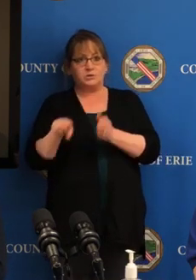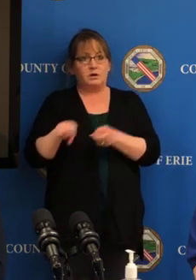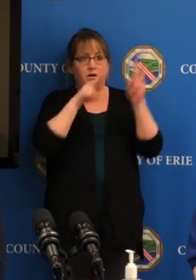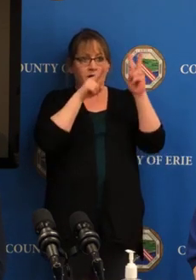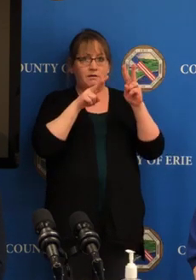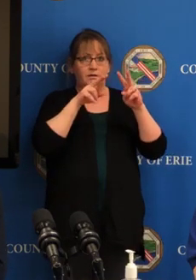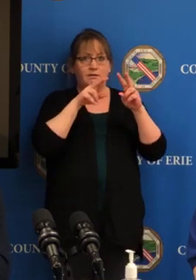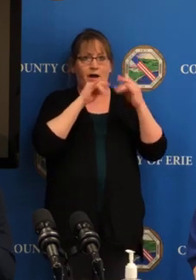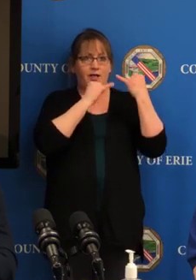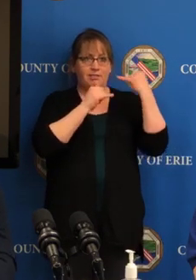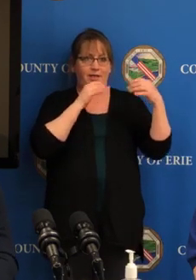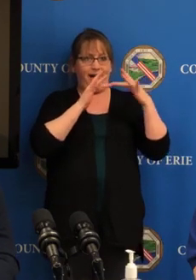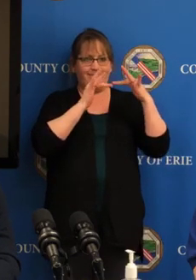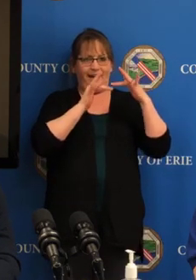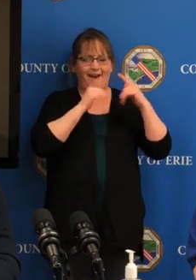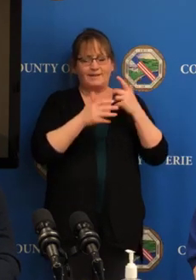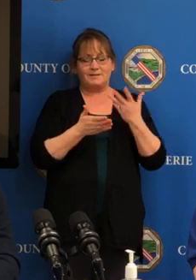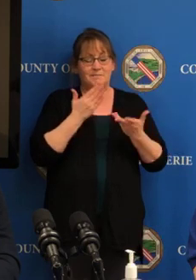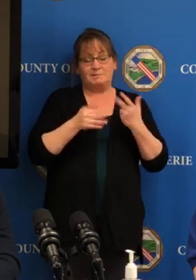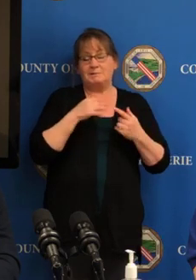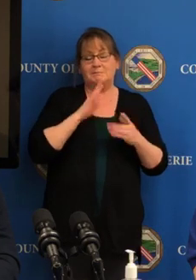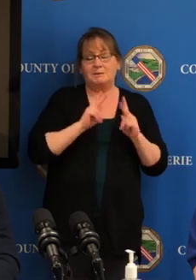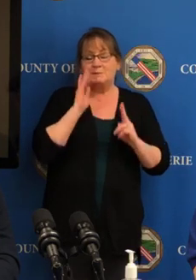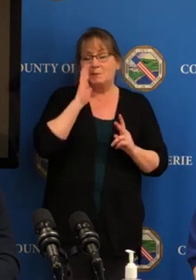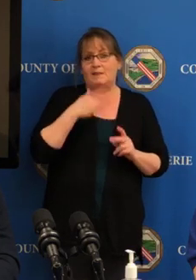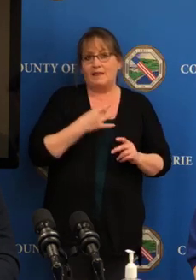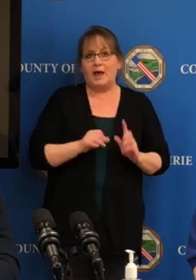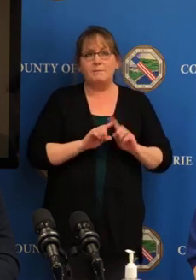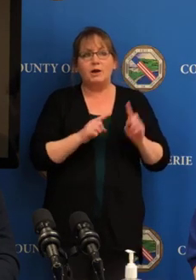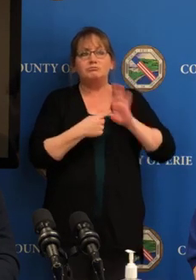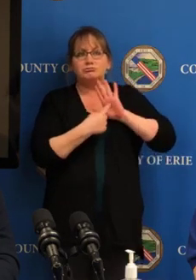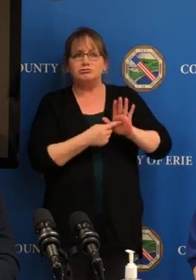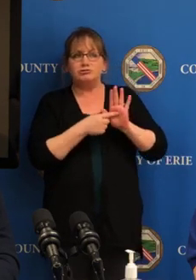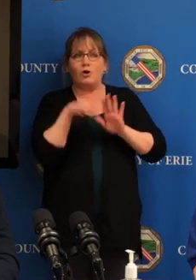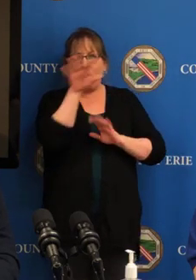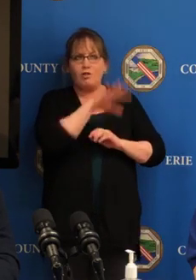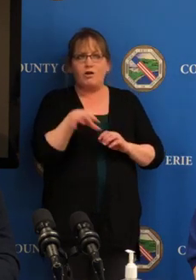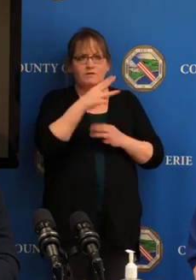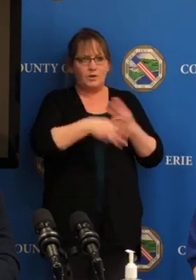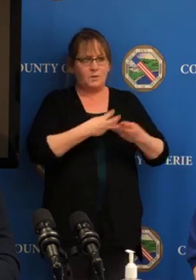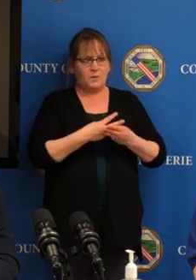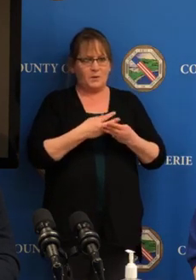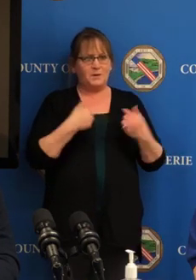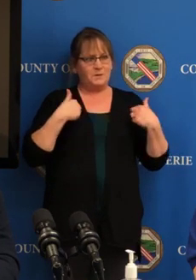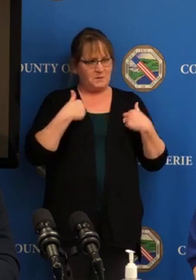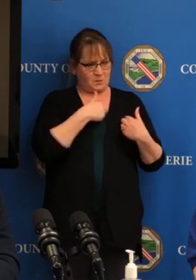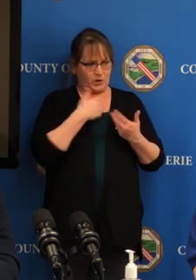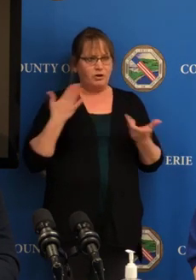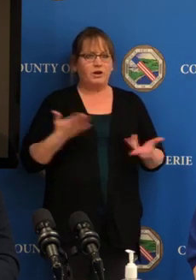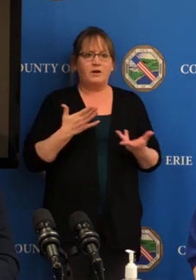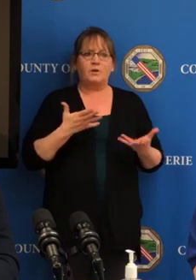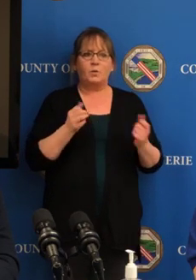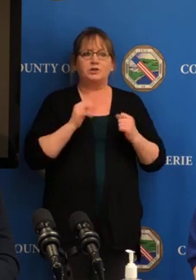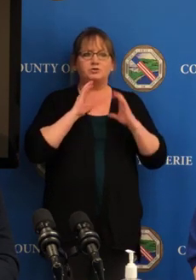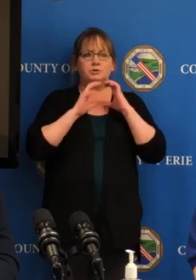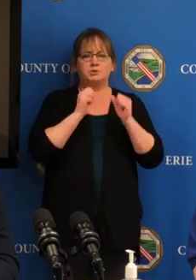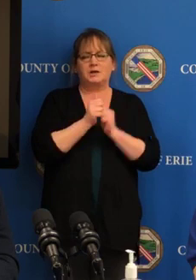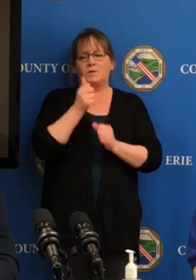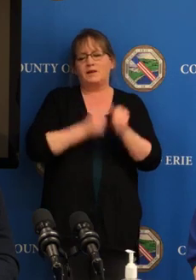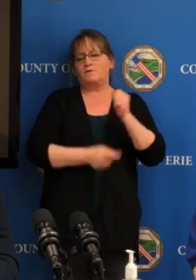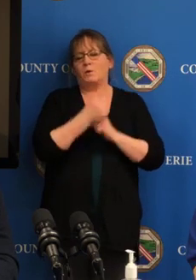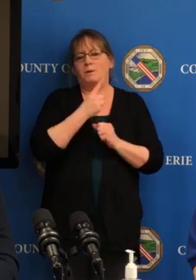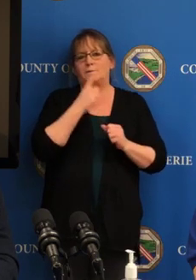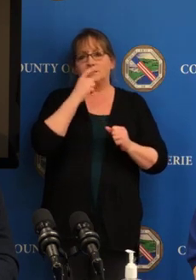like them too. But do something to show the rest of the world that you are still out there and you want to communicate with everyone,